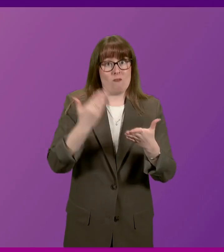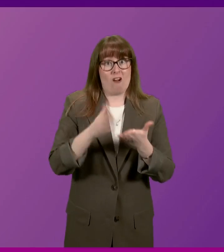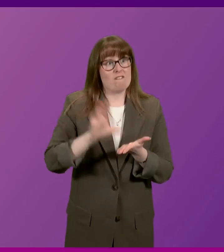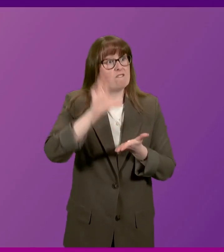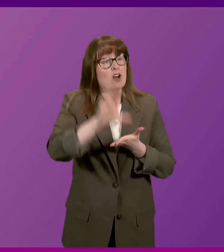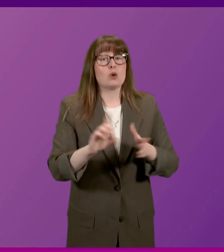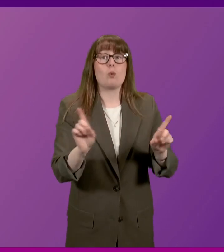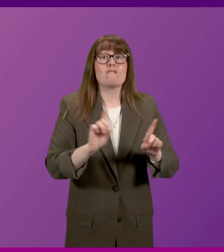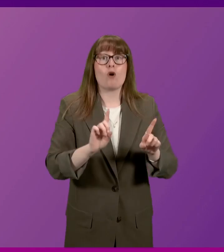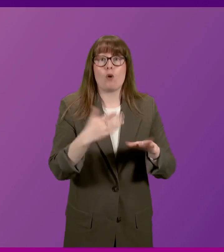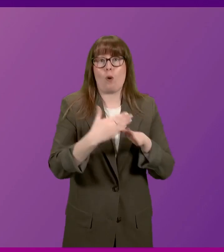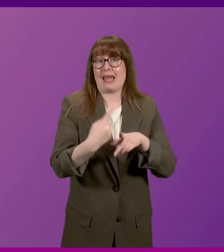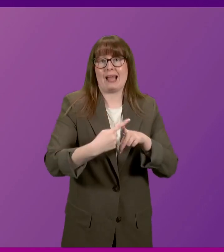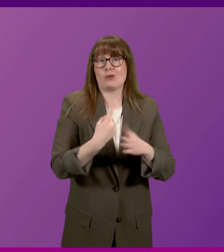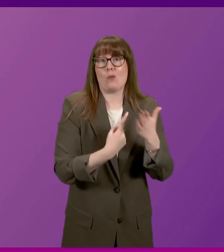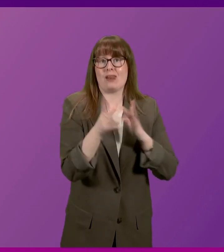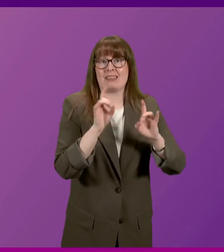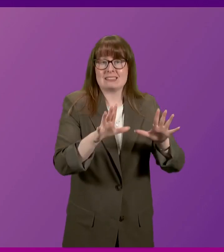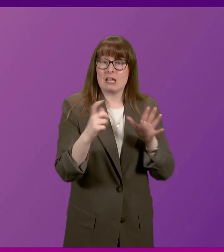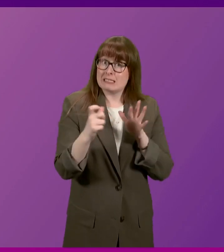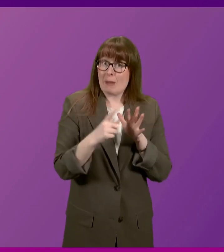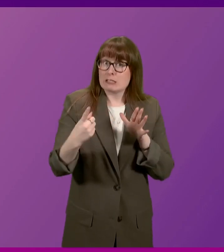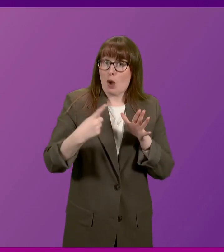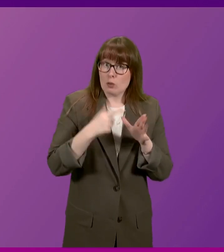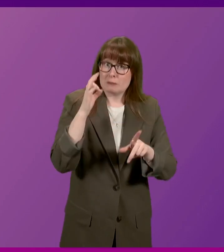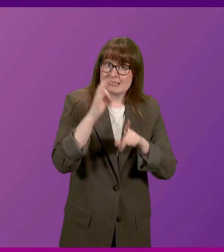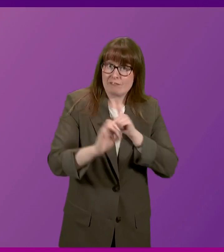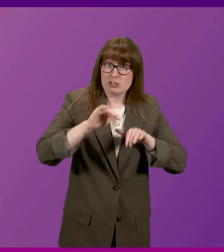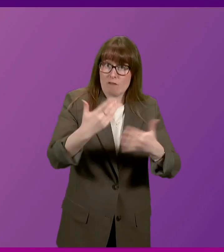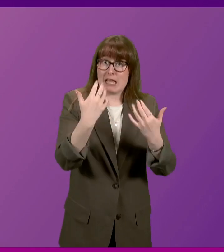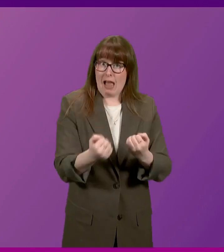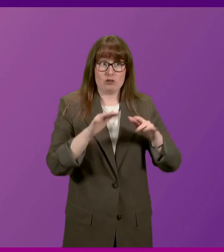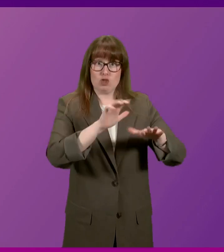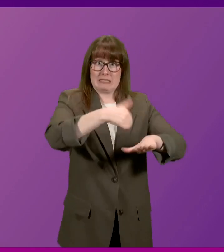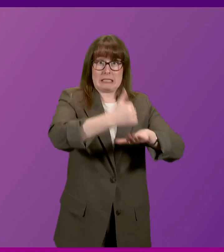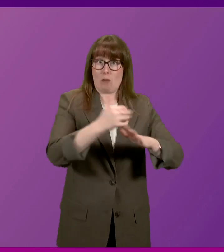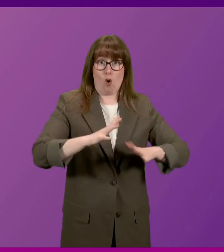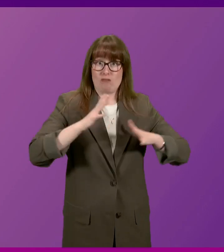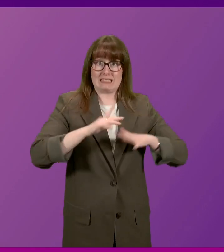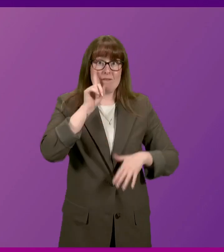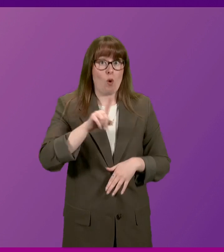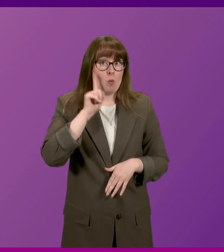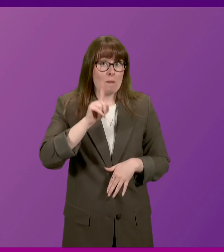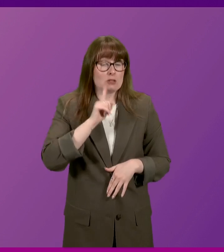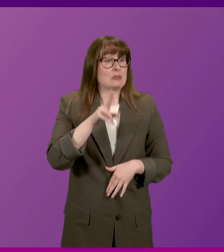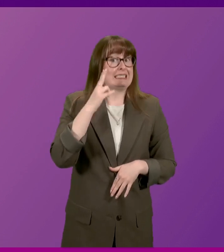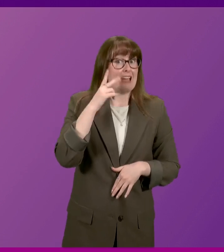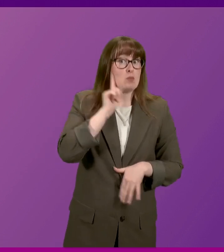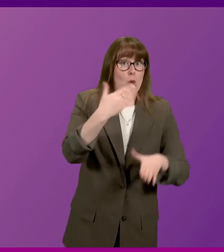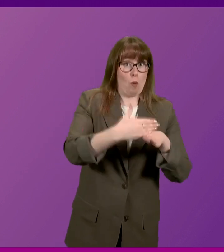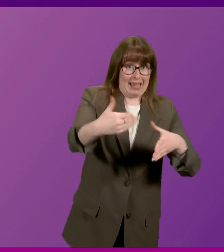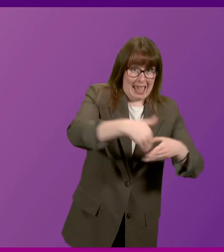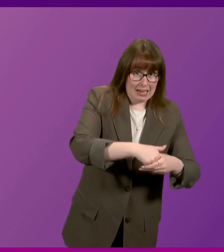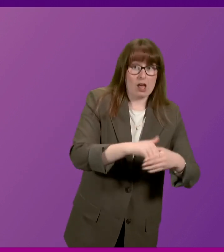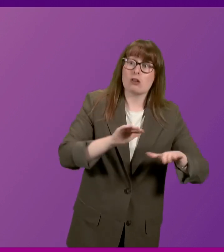funded to do any work in England. They have a domestic abuse specific service for deaf women offered by deaf women, but they've also